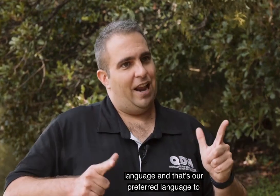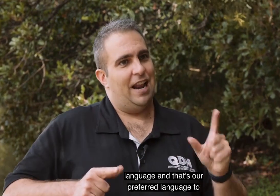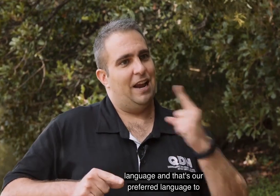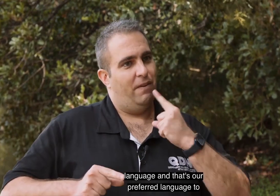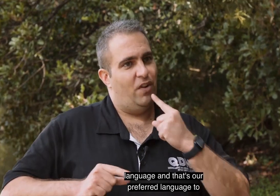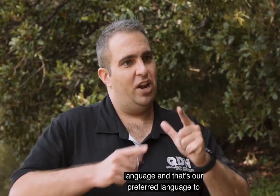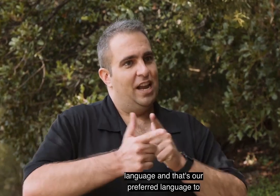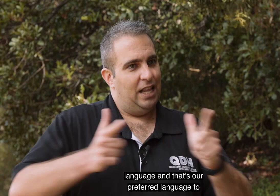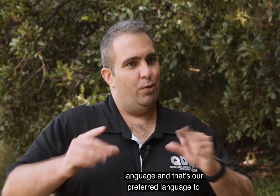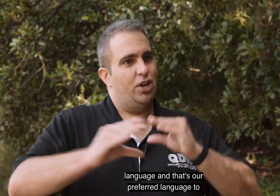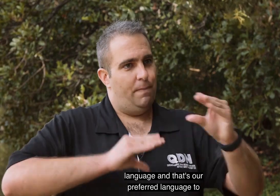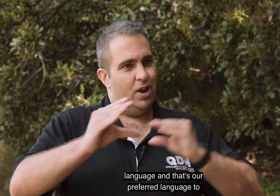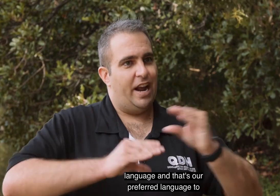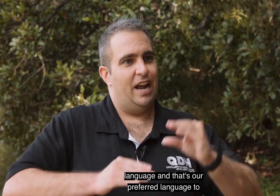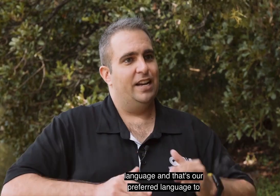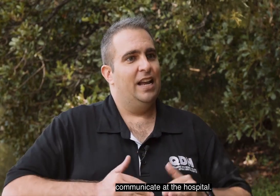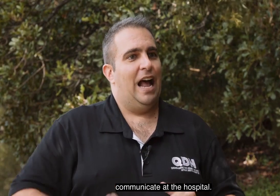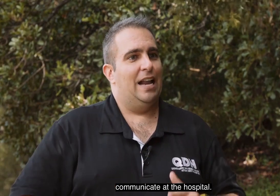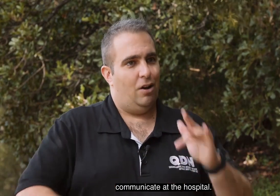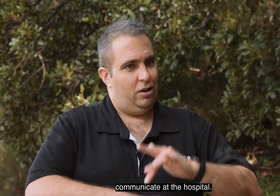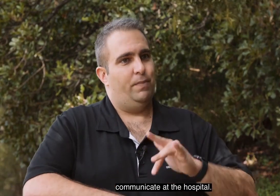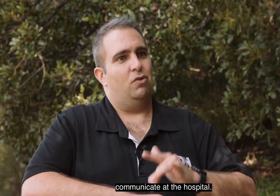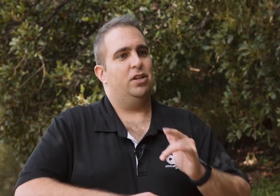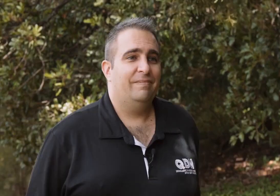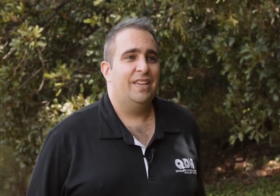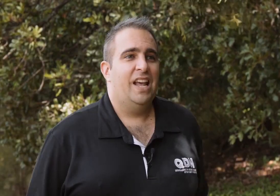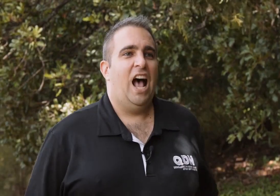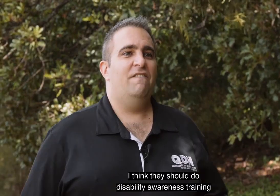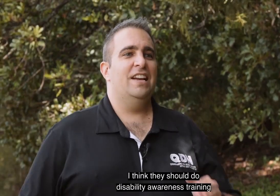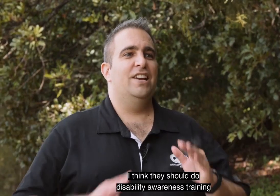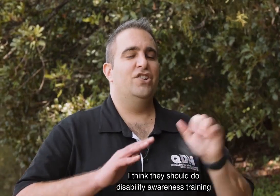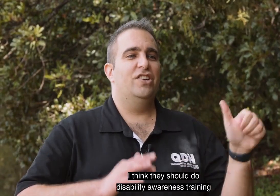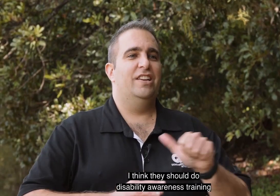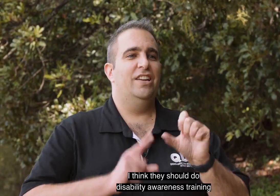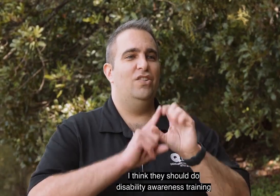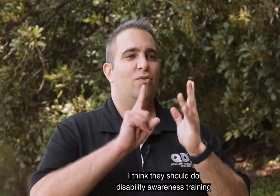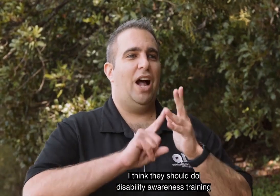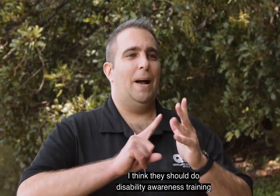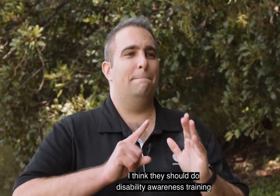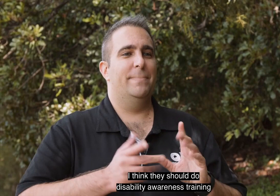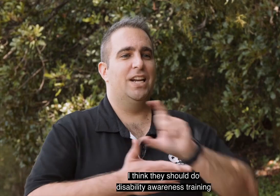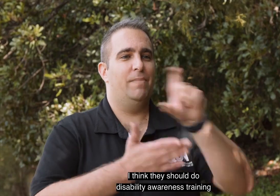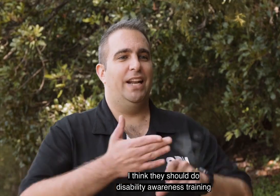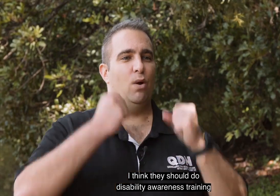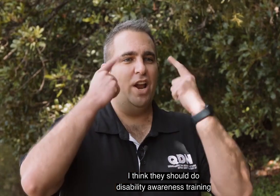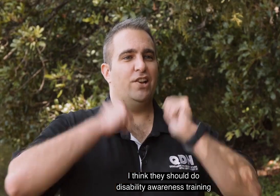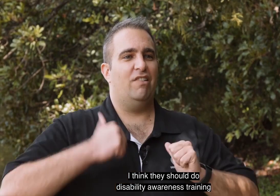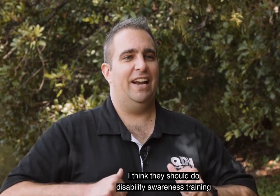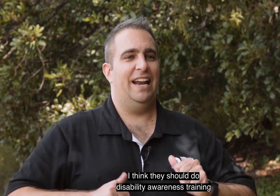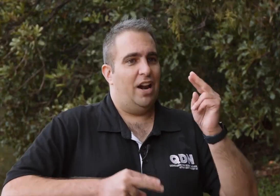that's their preferred language to communicate at the hospitals. I think they should do disability awareness training and